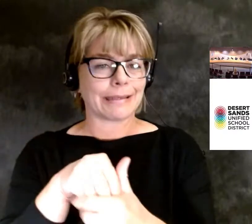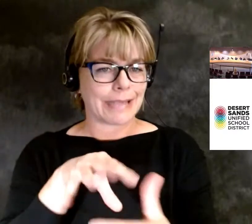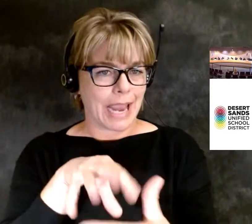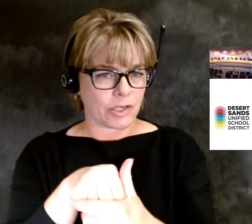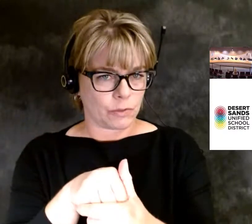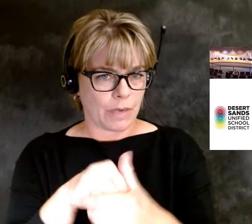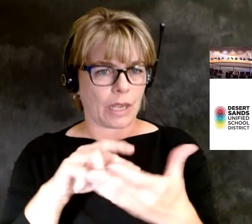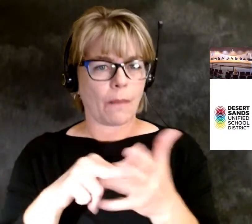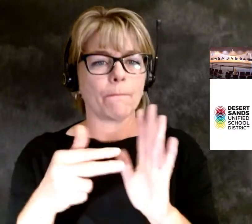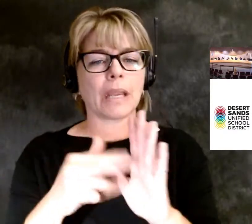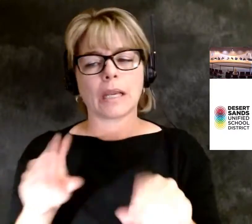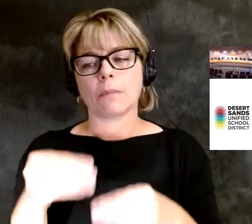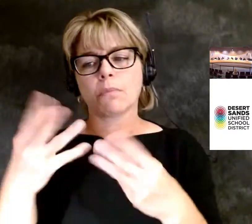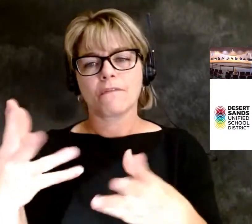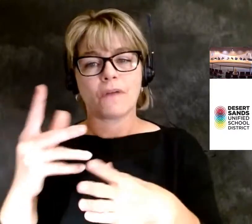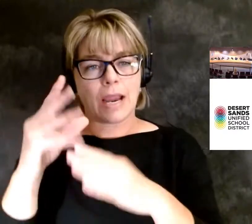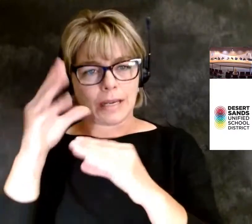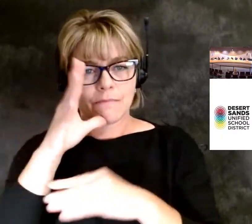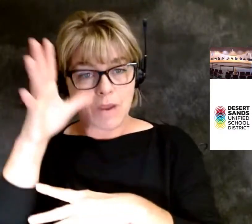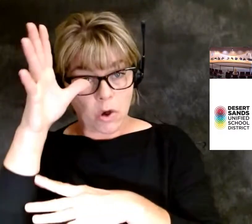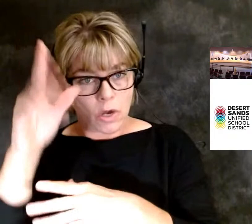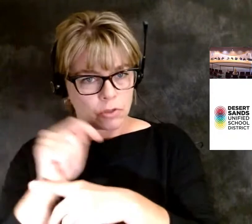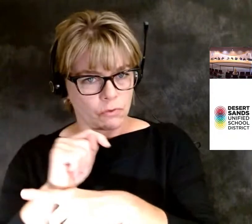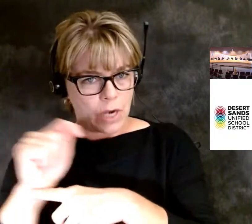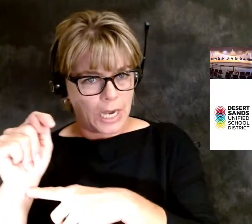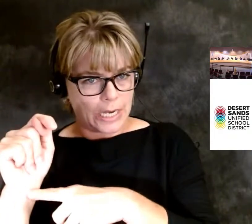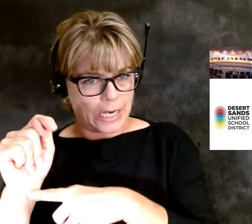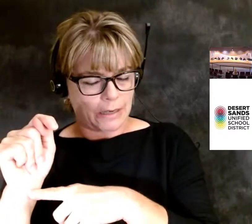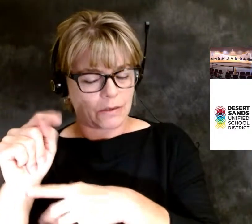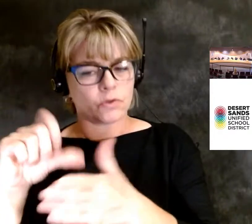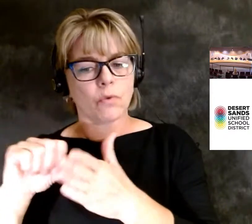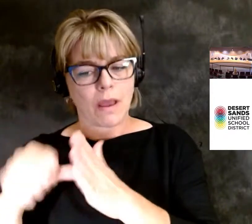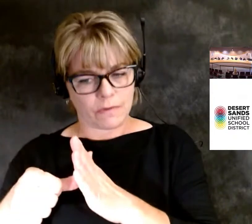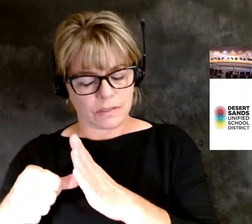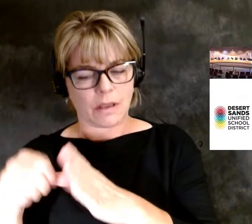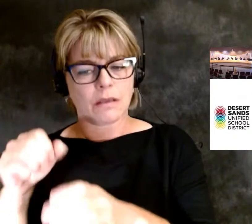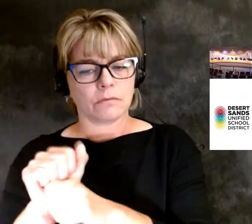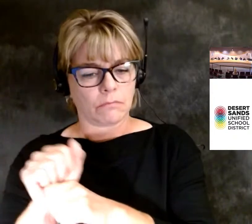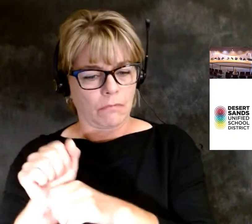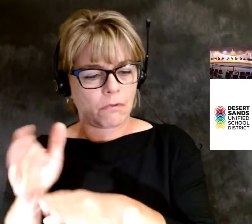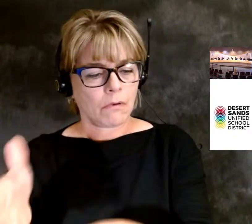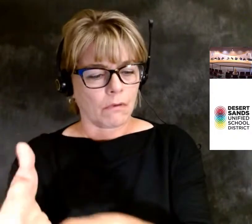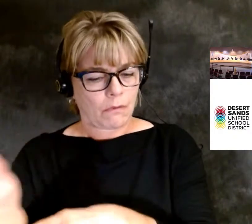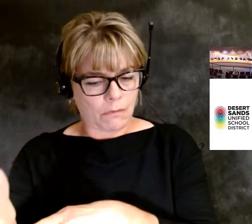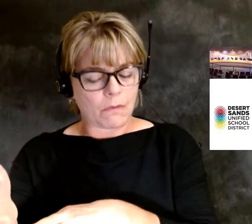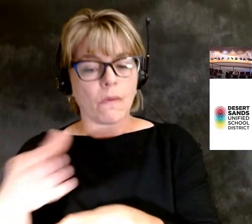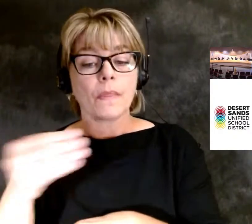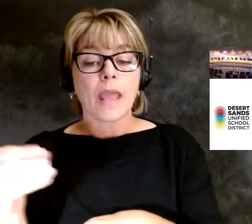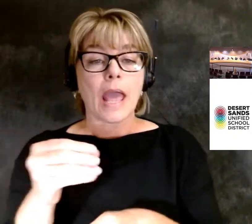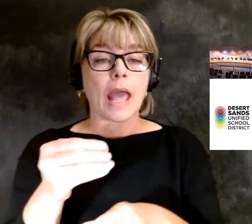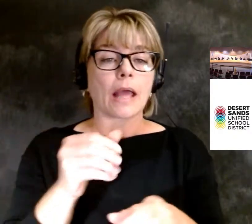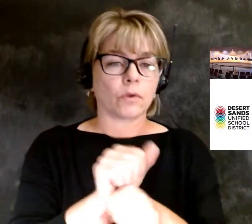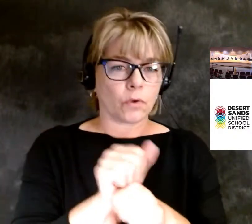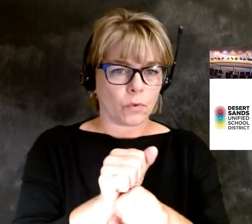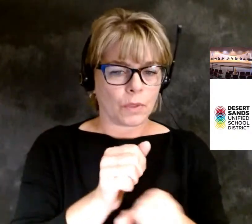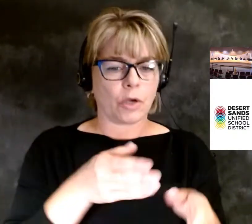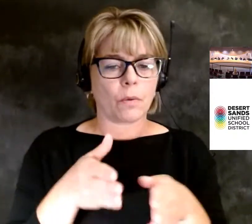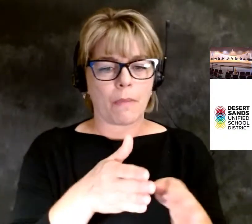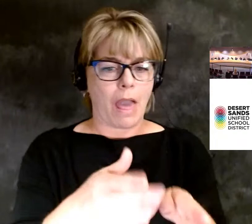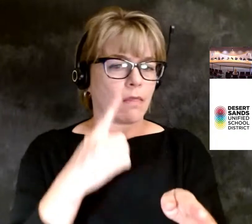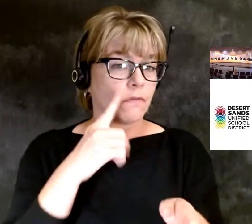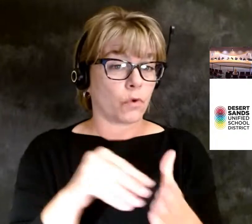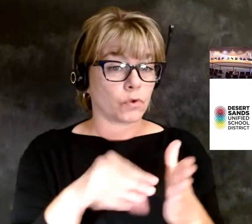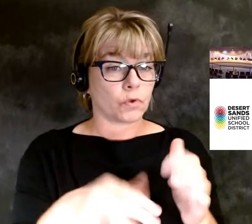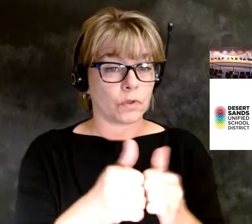that will highlight post-secondary opportunities and career paths for students with disabilities, and monitoring student and family